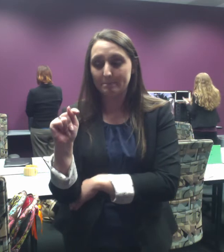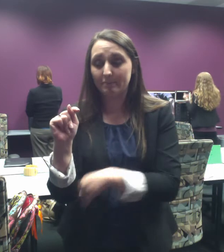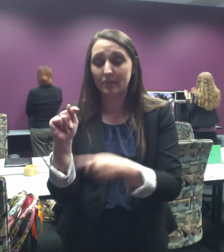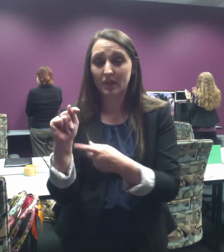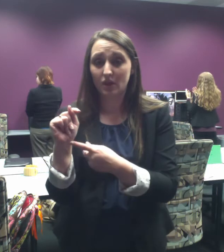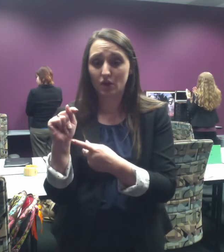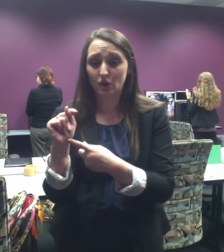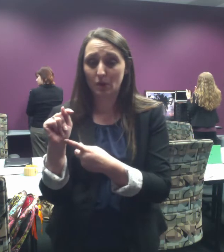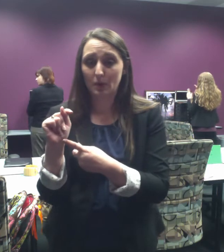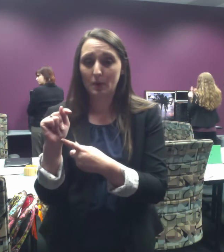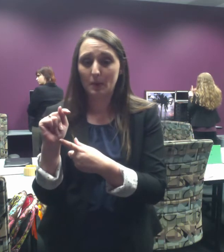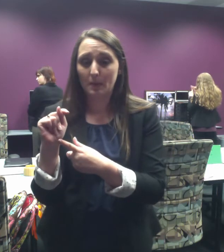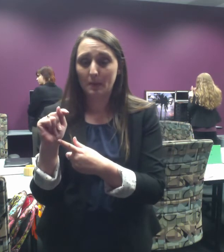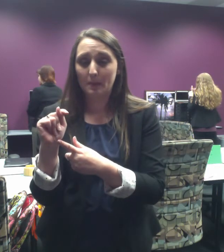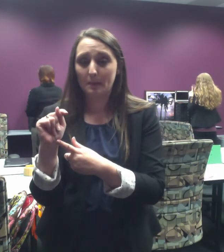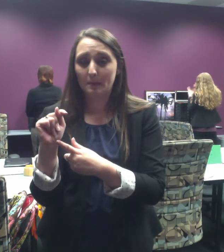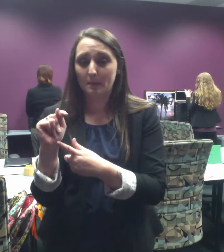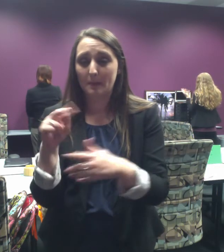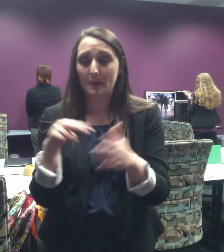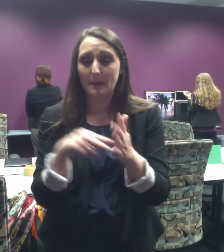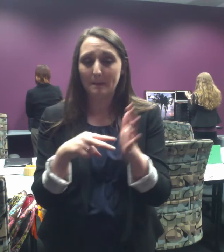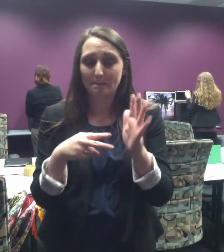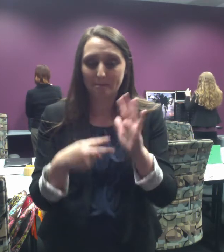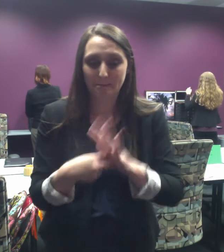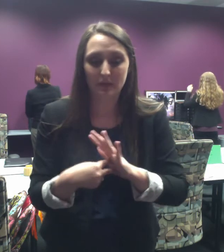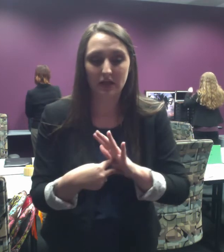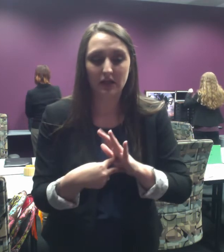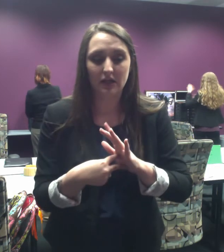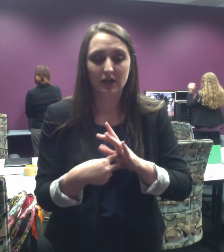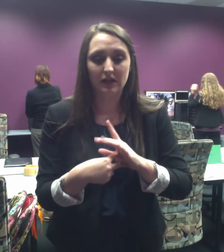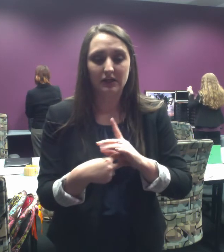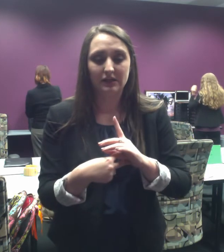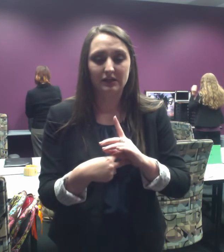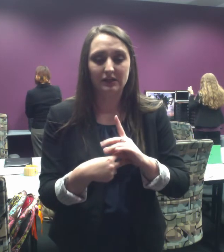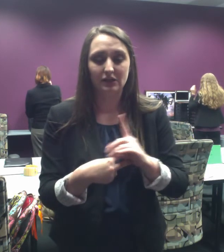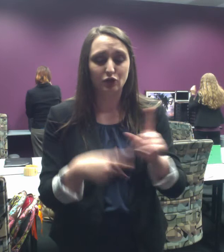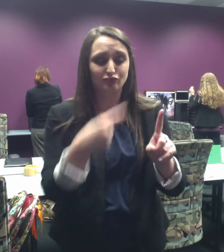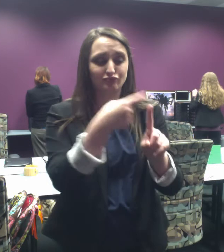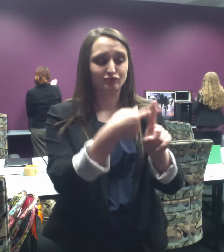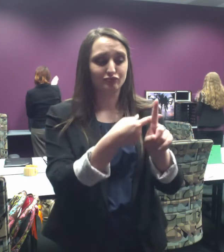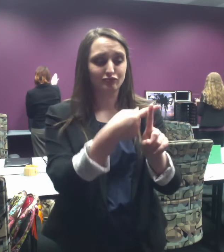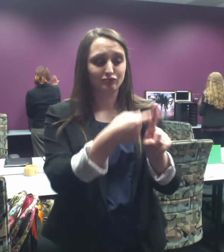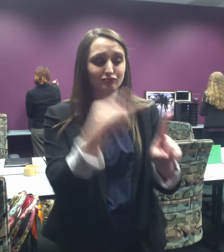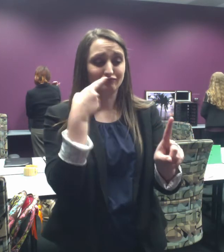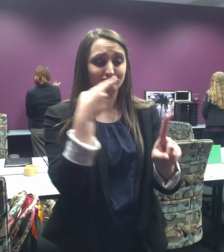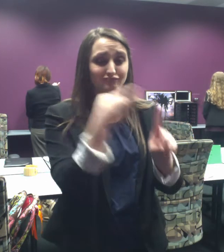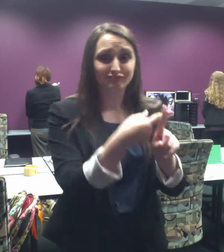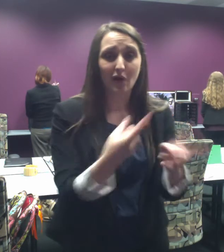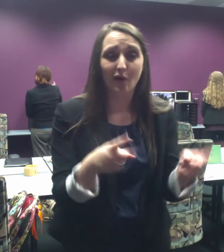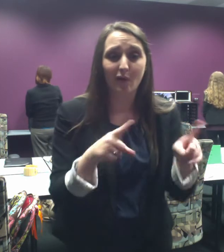which condensation occurs. If the dew point is below 0 degrees